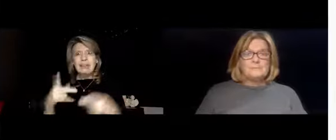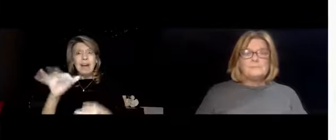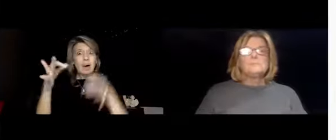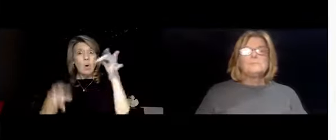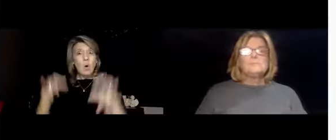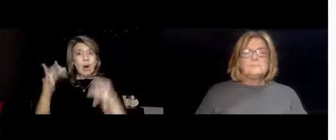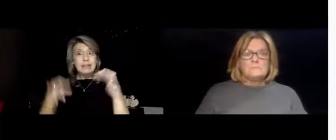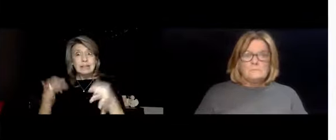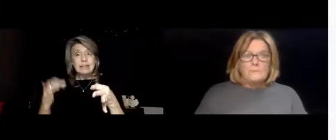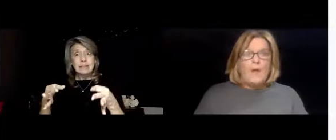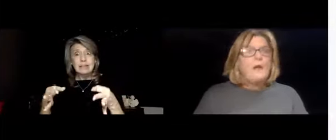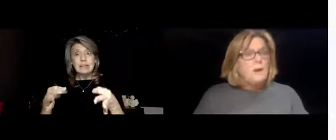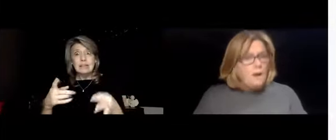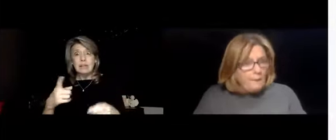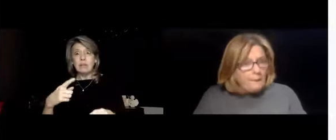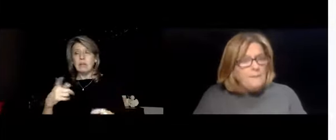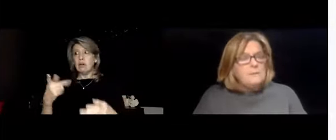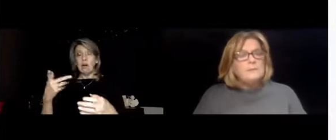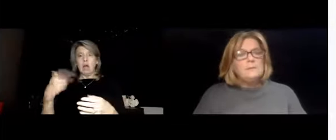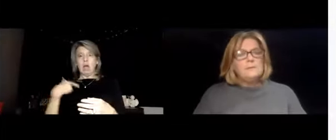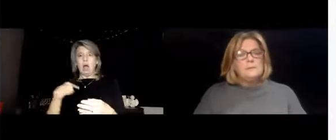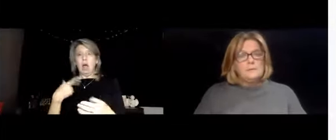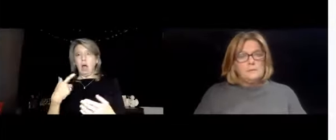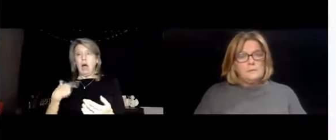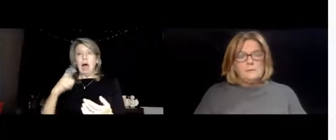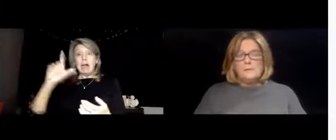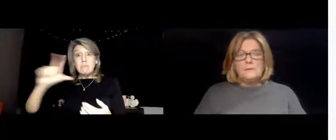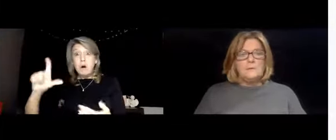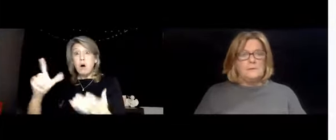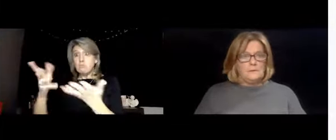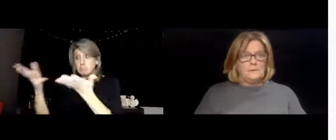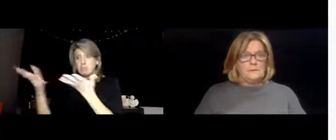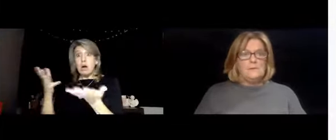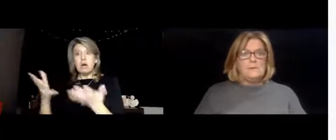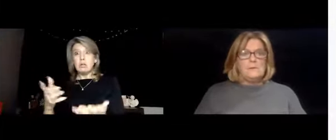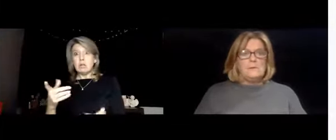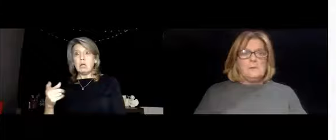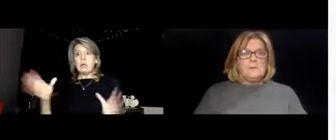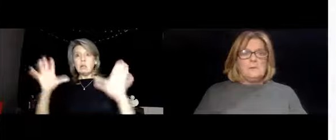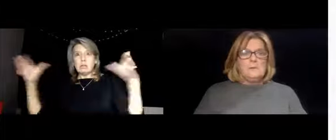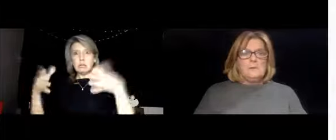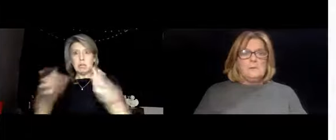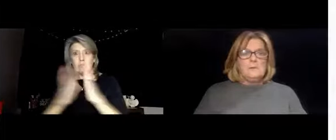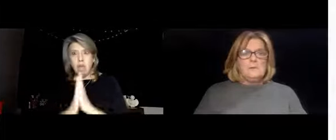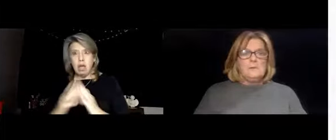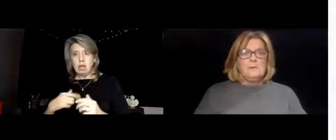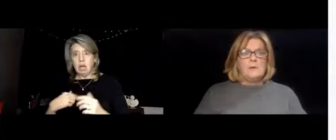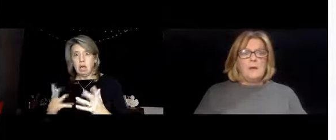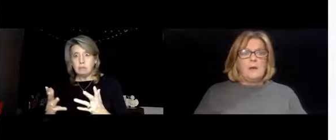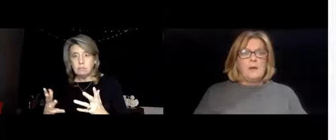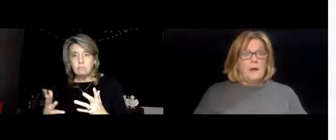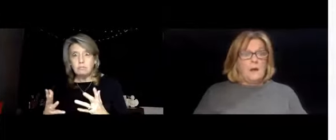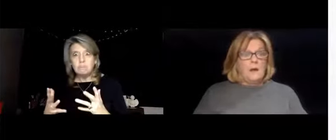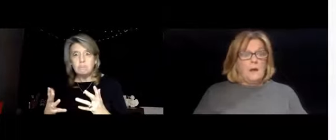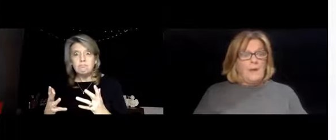Yeah, sometimes you could be in a courthouse. You just never know, in a court setting, and I'll be working with those